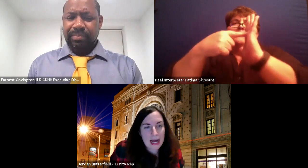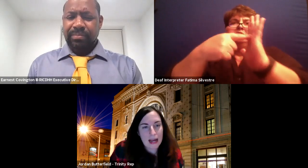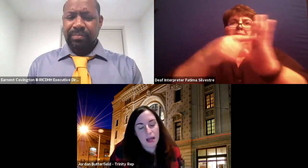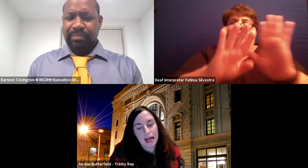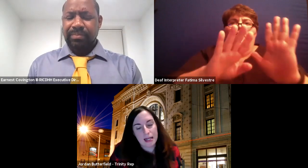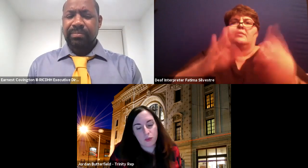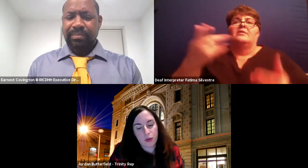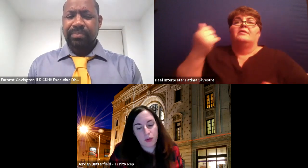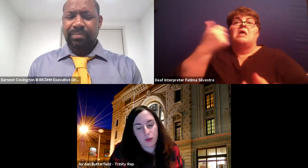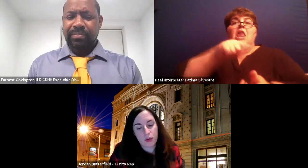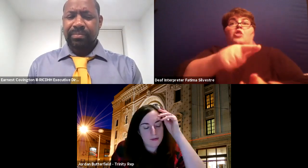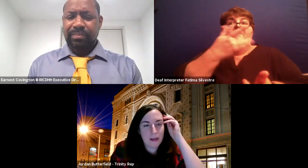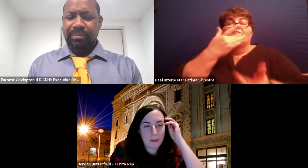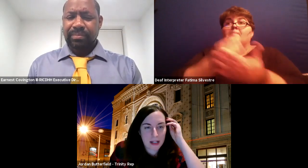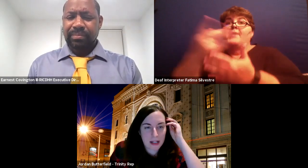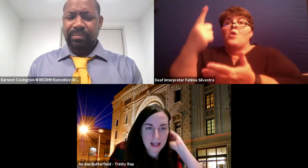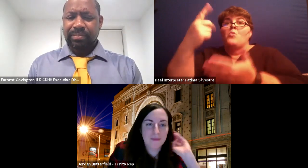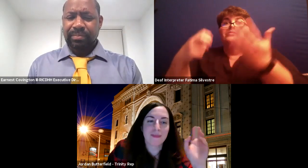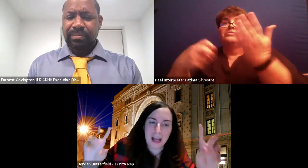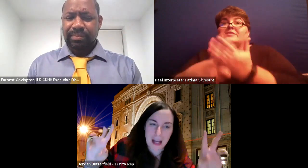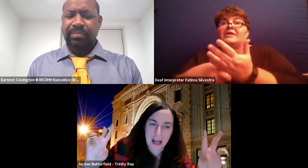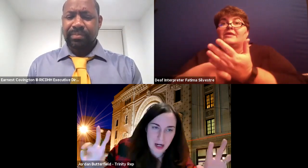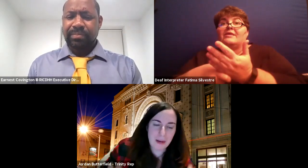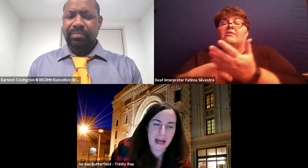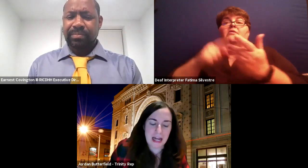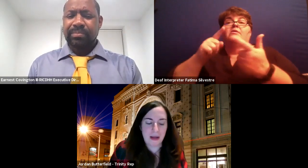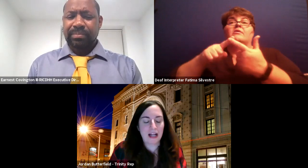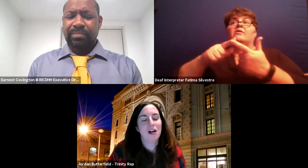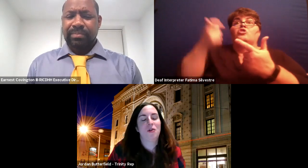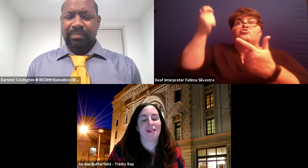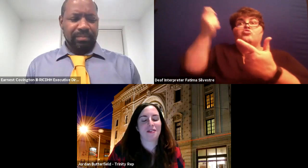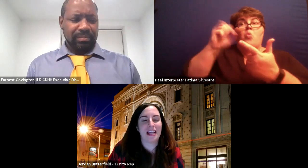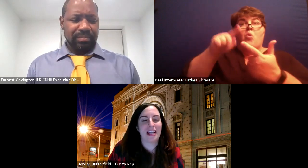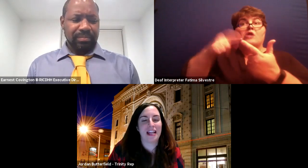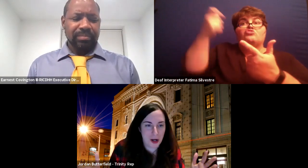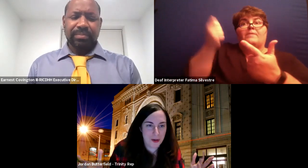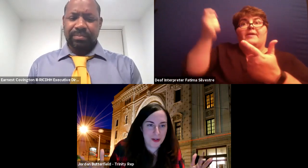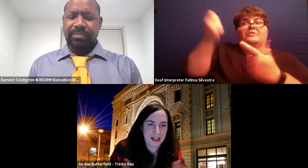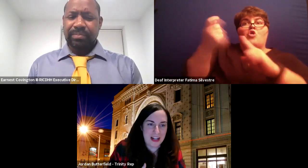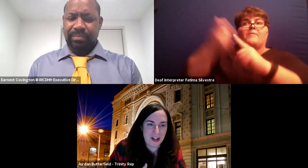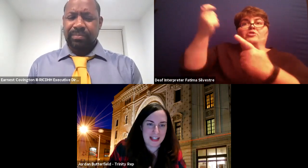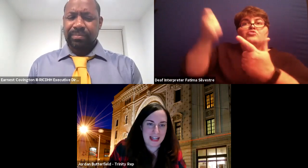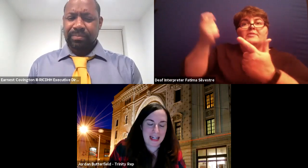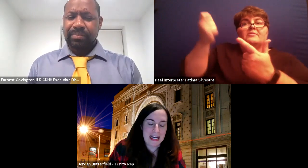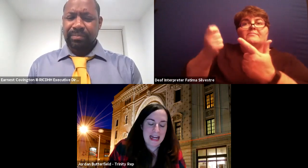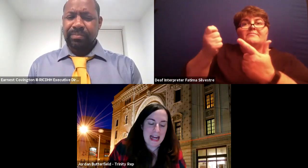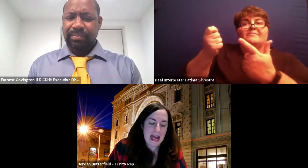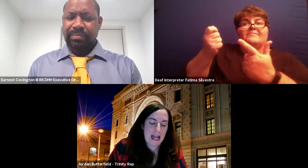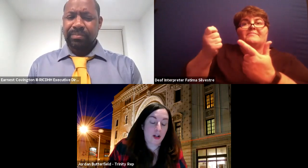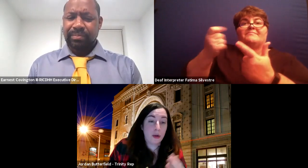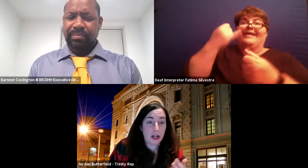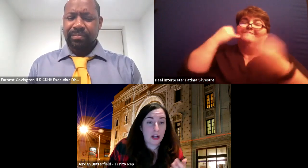also subscribe, and we have typically, in a non-pandemic, we have 7 shows each